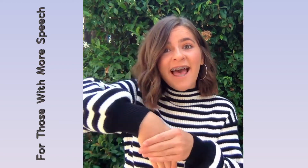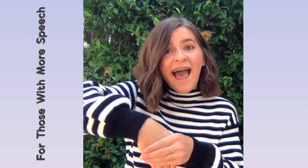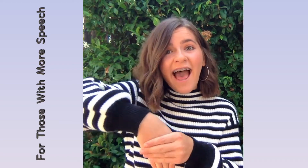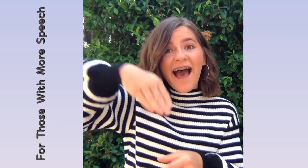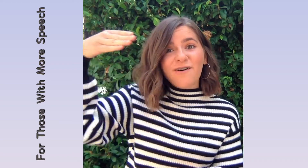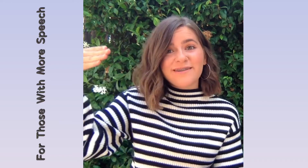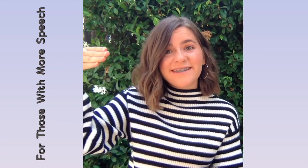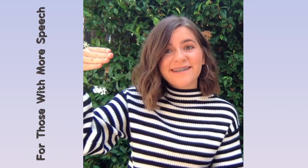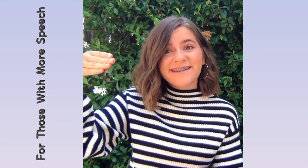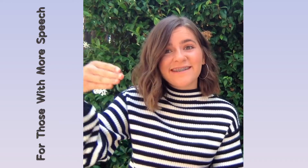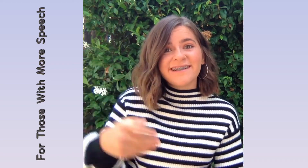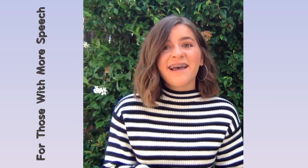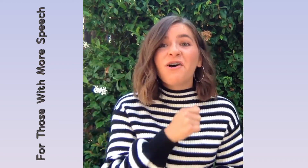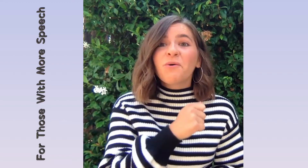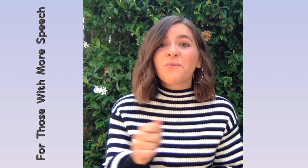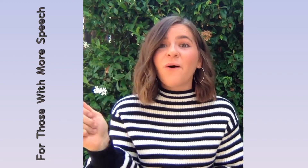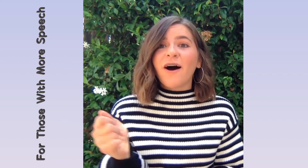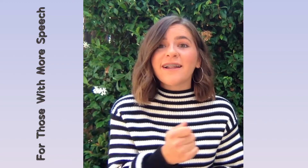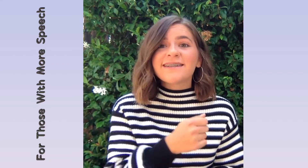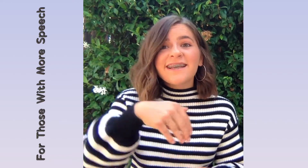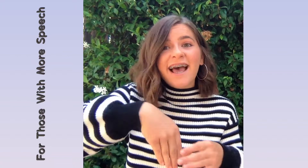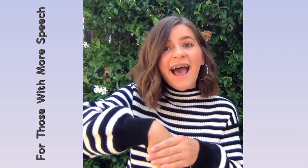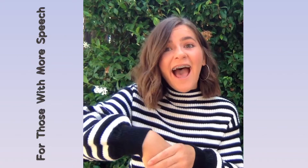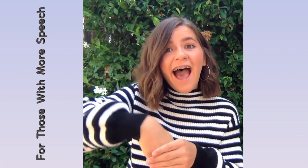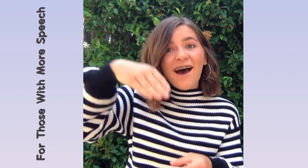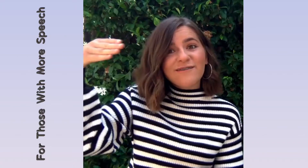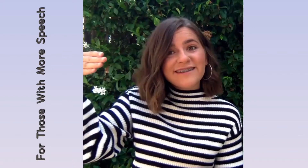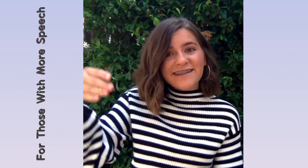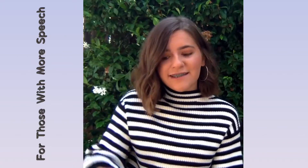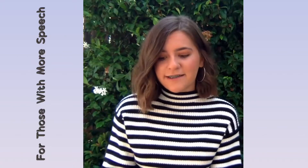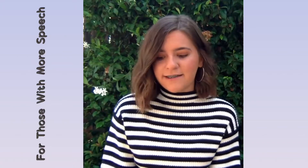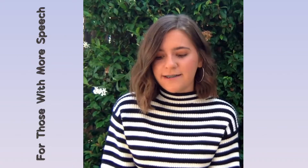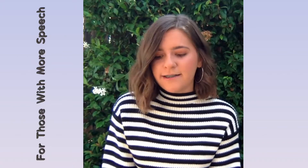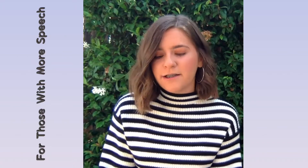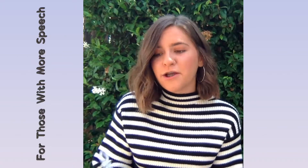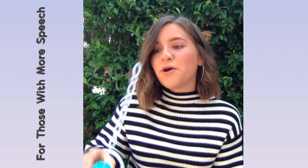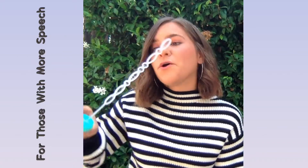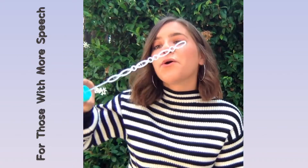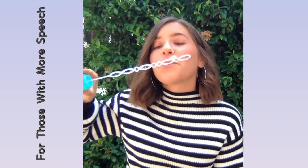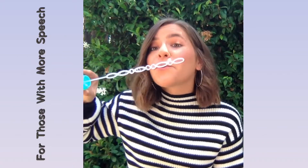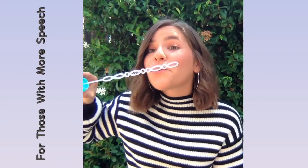Wand out. Wand out.